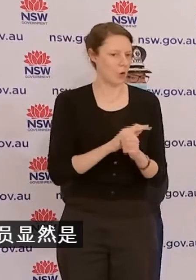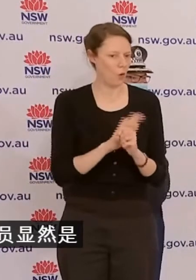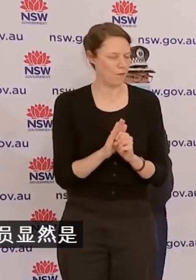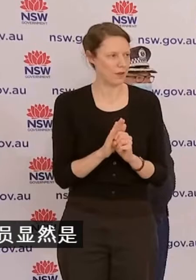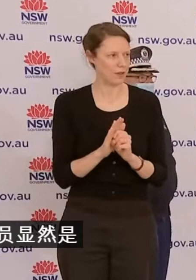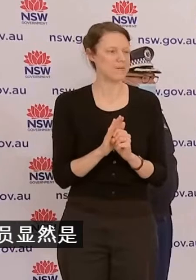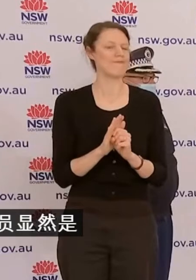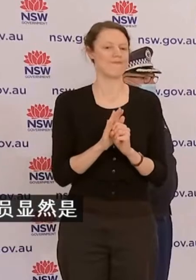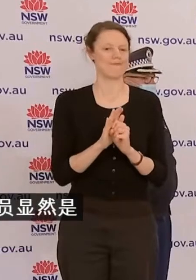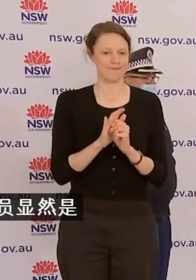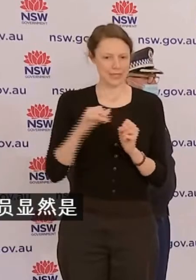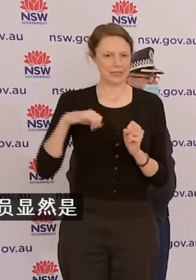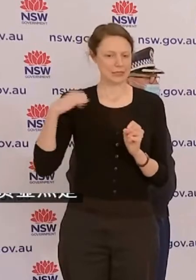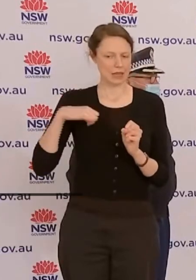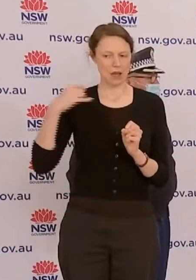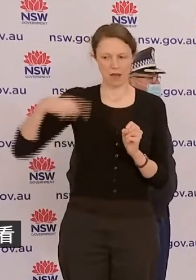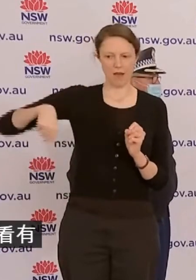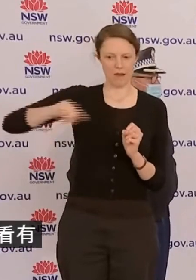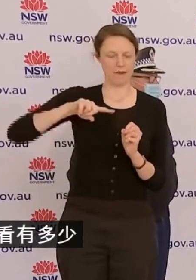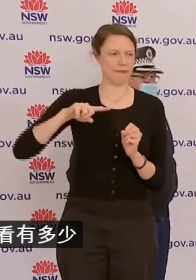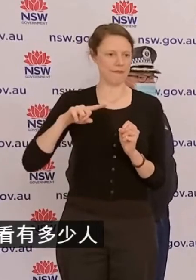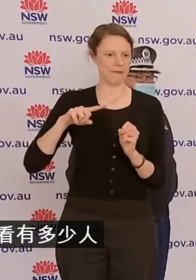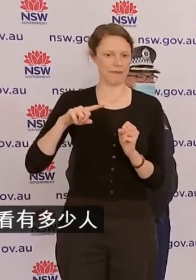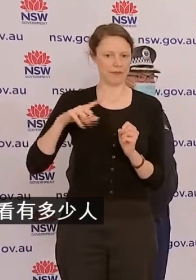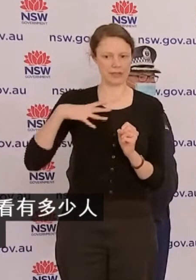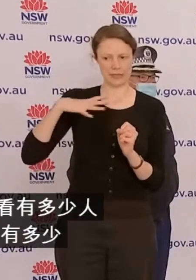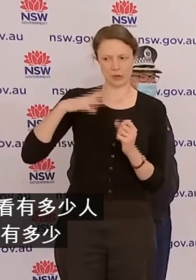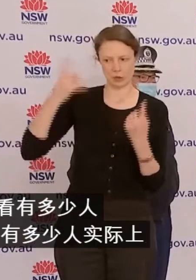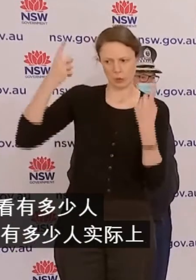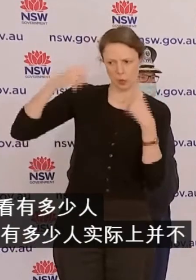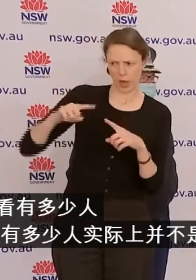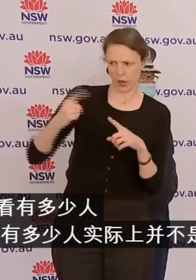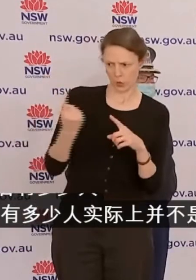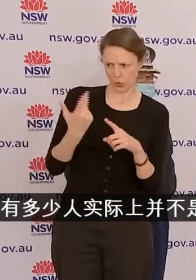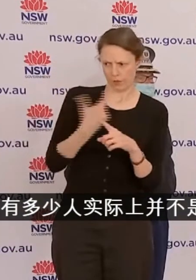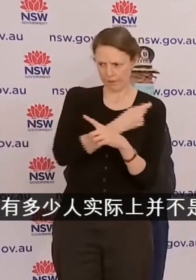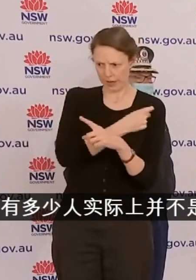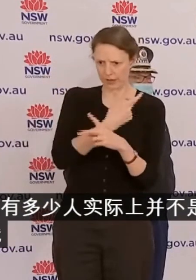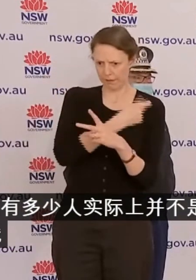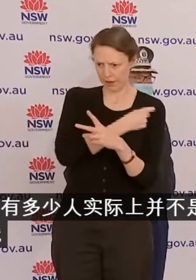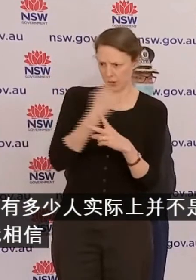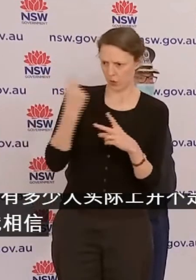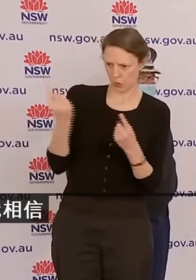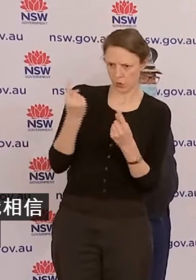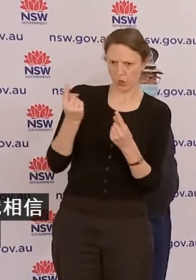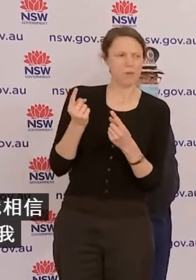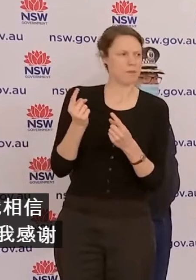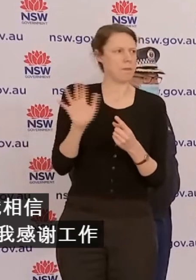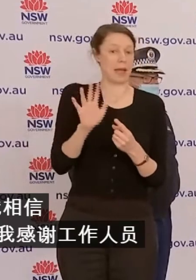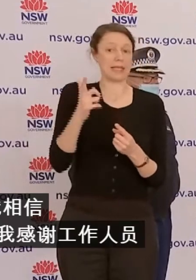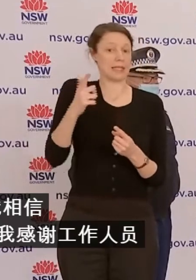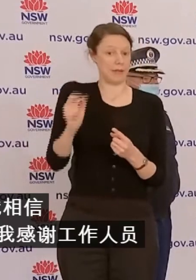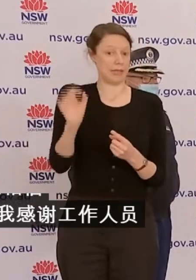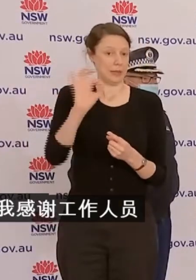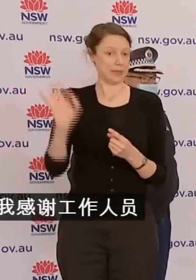obviously asked, they were looking at how many were vaccinated, how many weren't. Actually about 70-odd%, I believe, of the staff, and I thank the staff